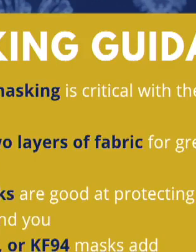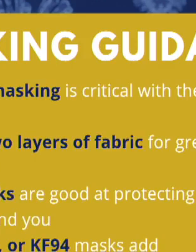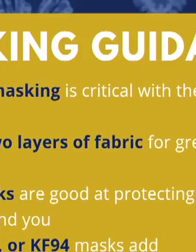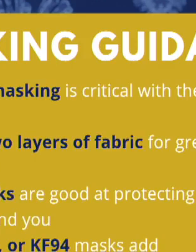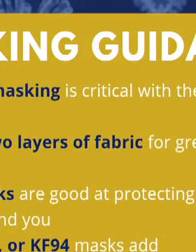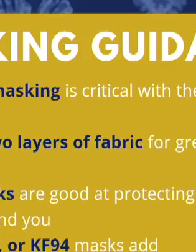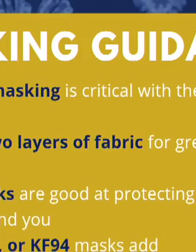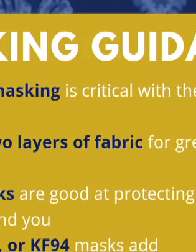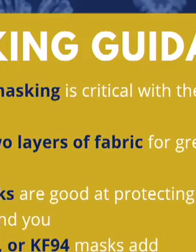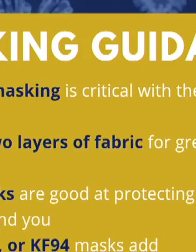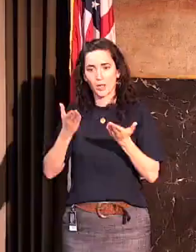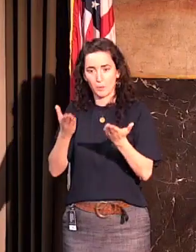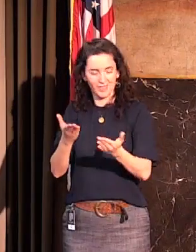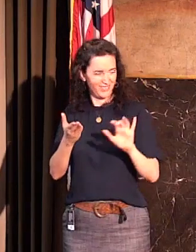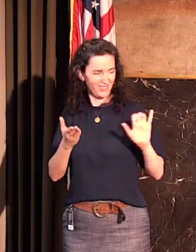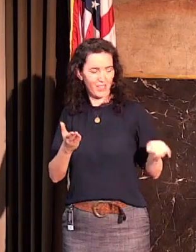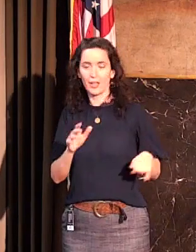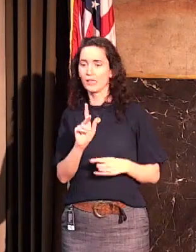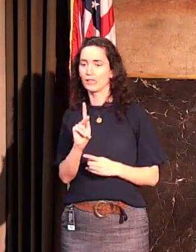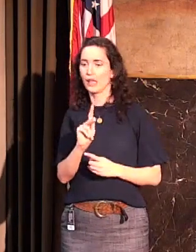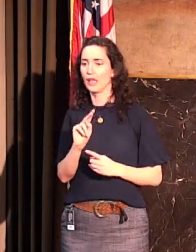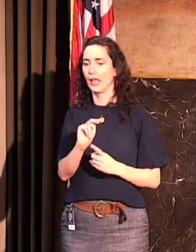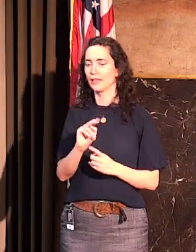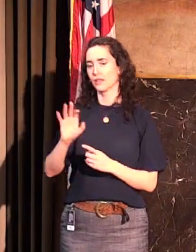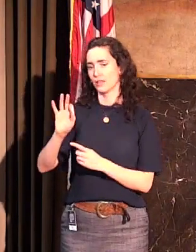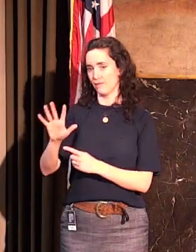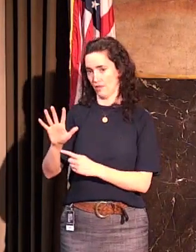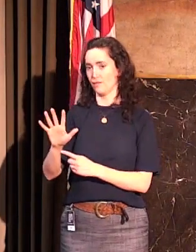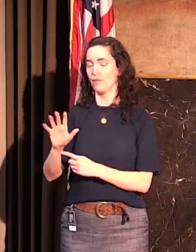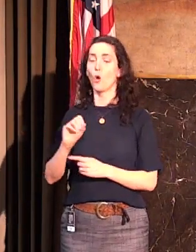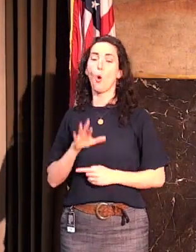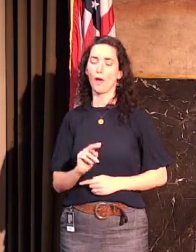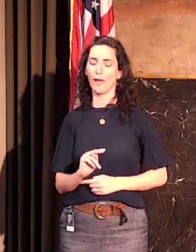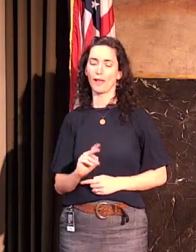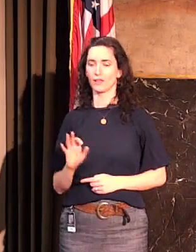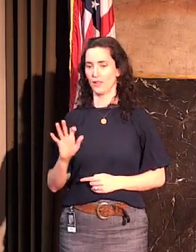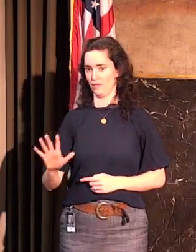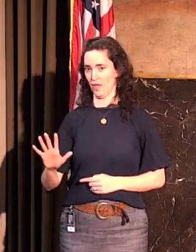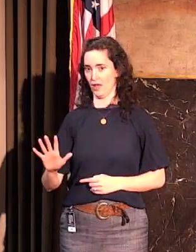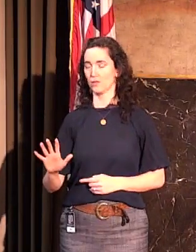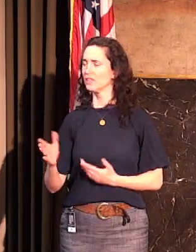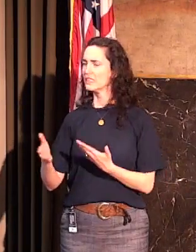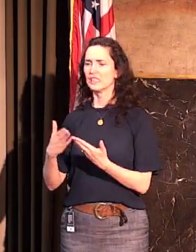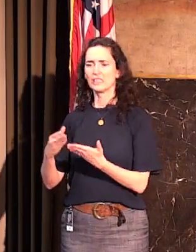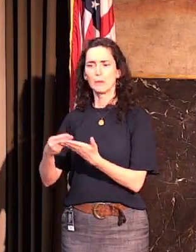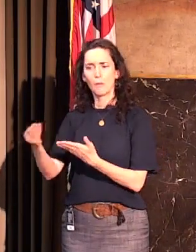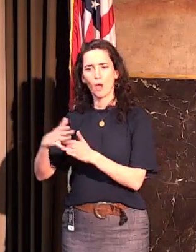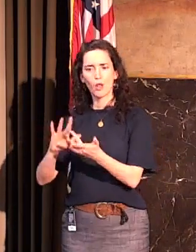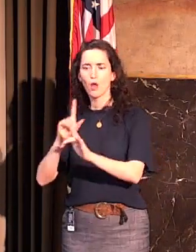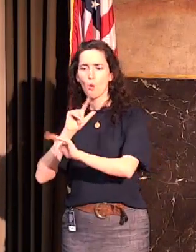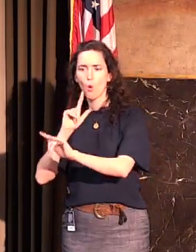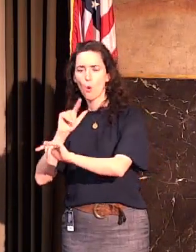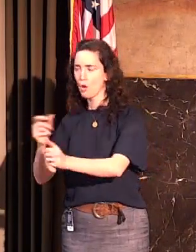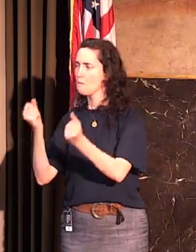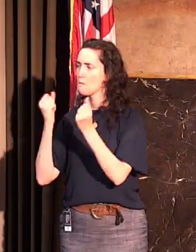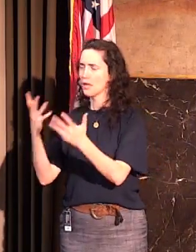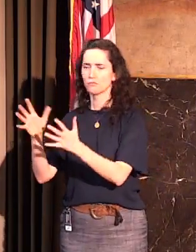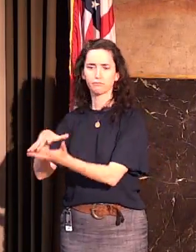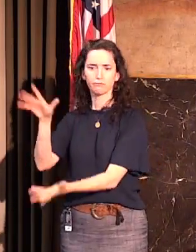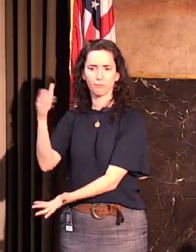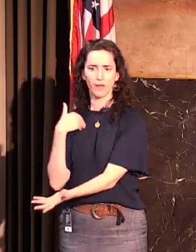point I would recommend getting a KN95 or an N95. And again, they're pretty easy to get online right now. The supply is very good of